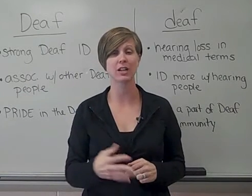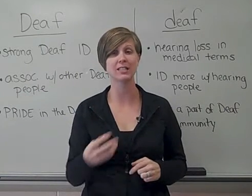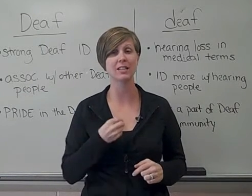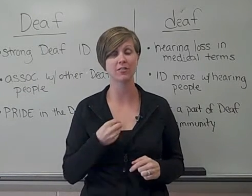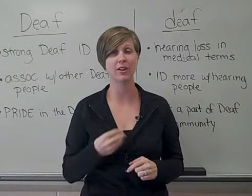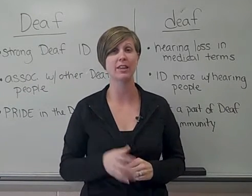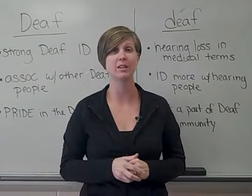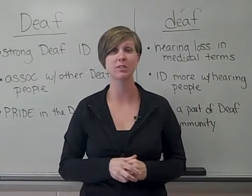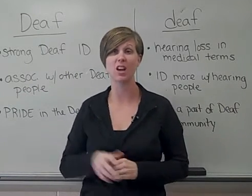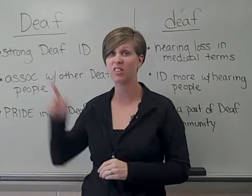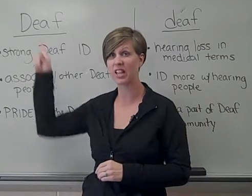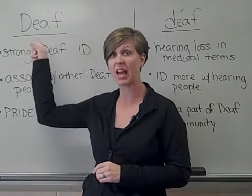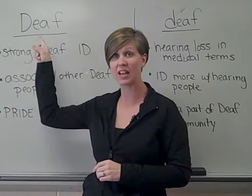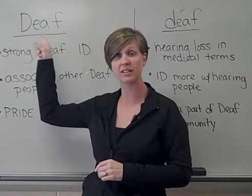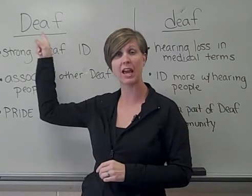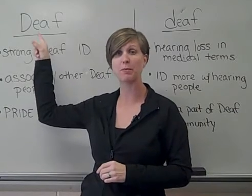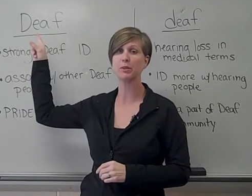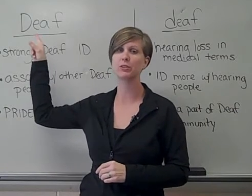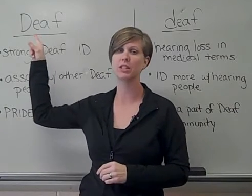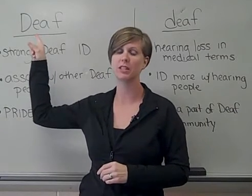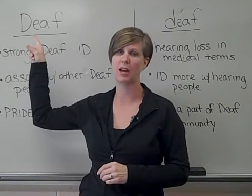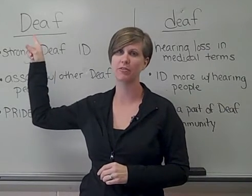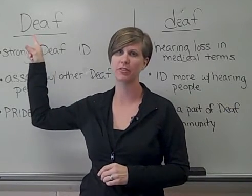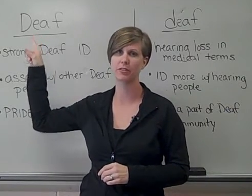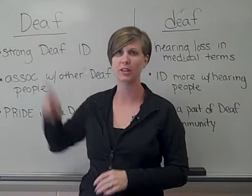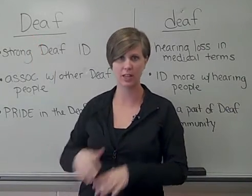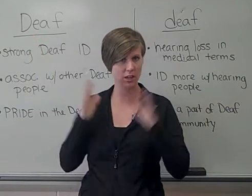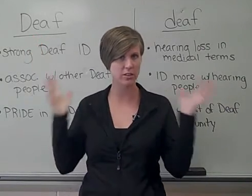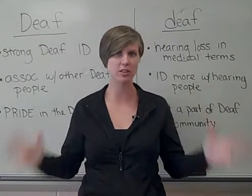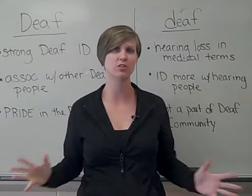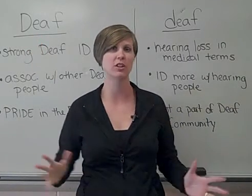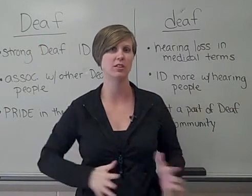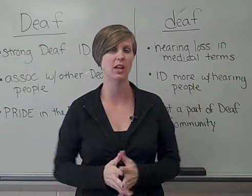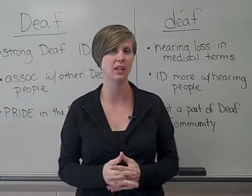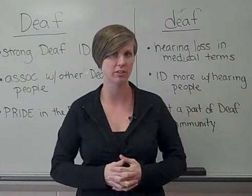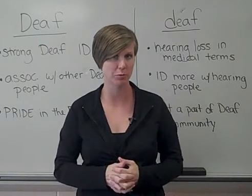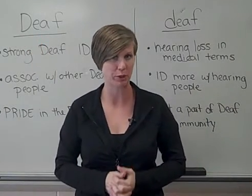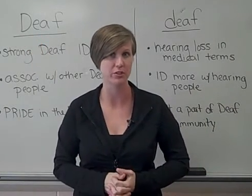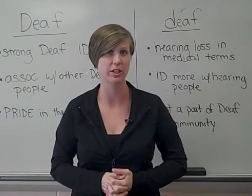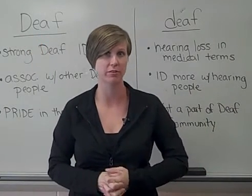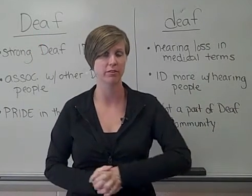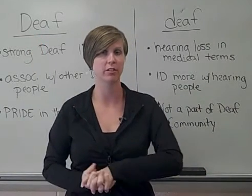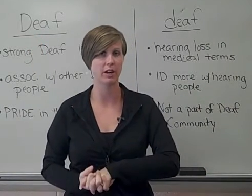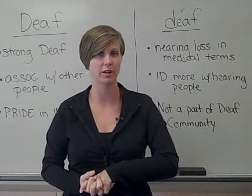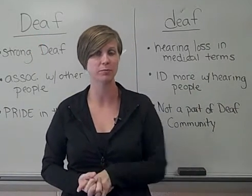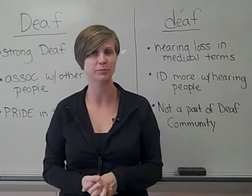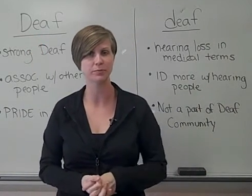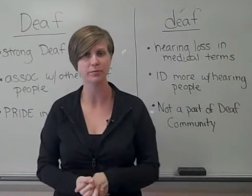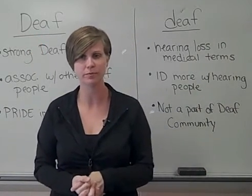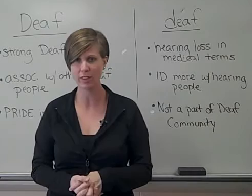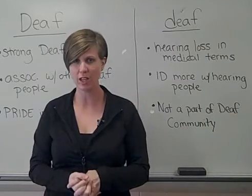or identify themselves as capital D deaf. They are still just a hearing person, okay?